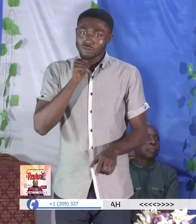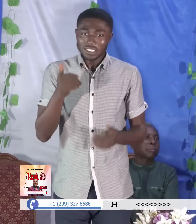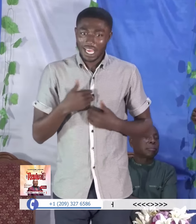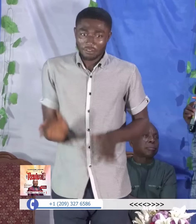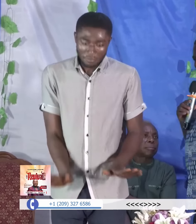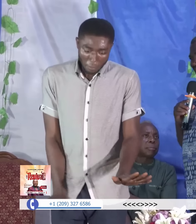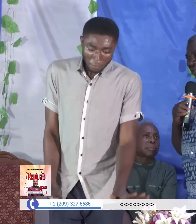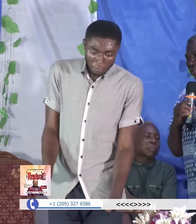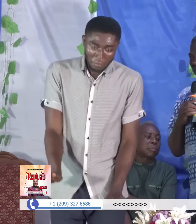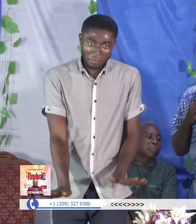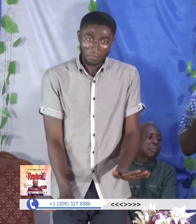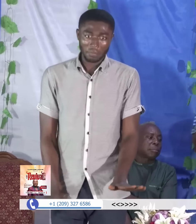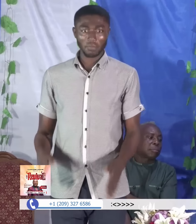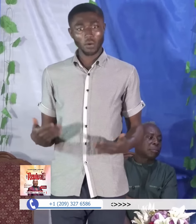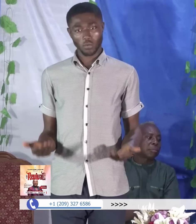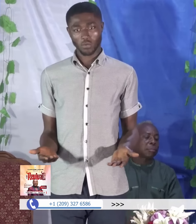asori beni